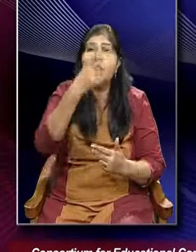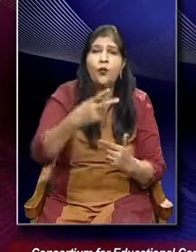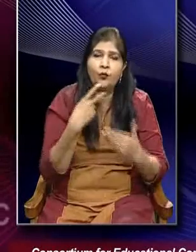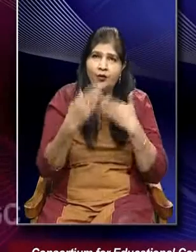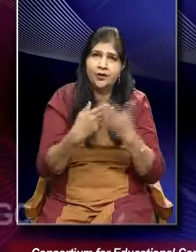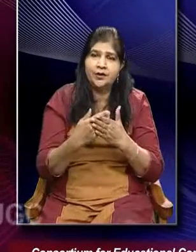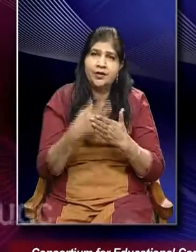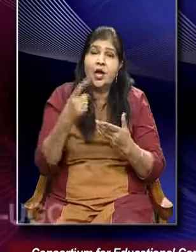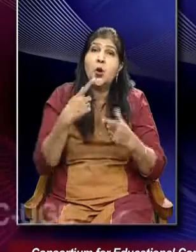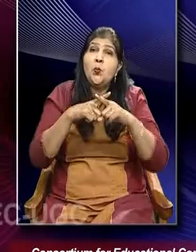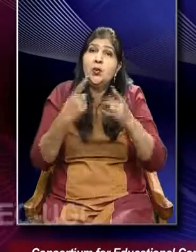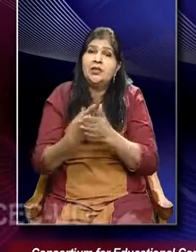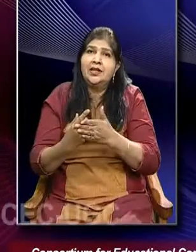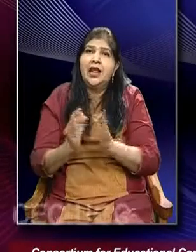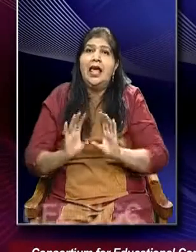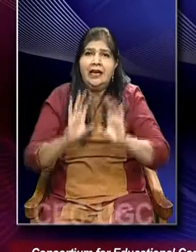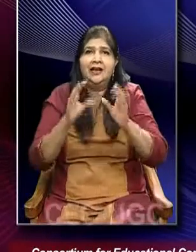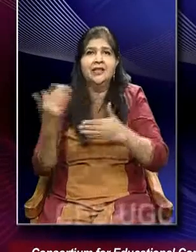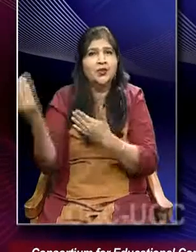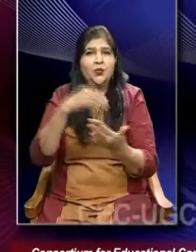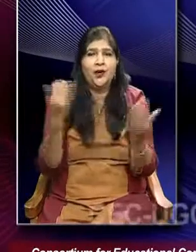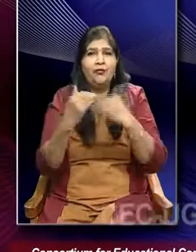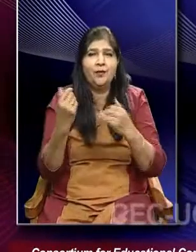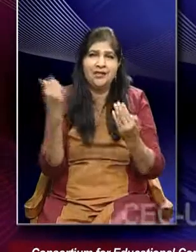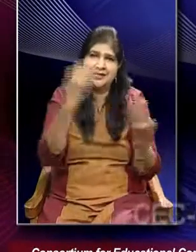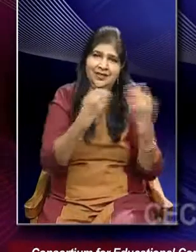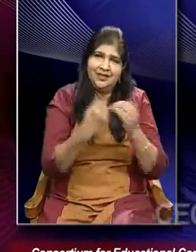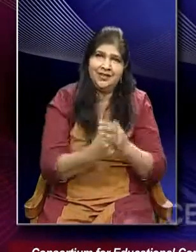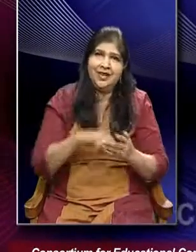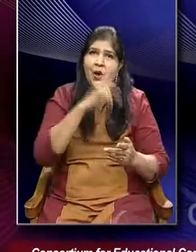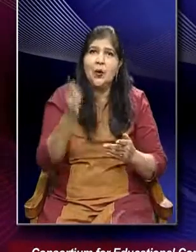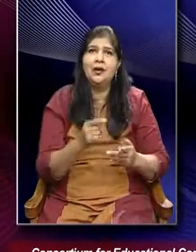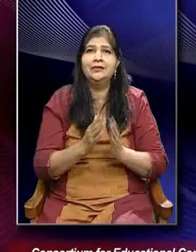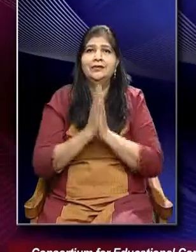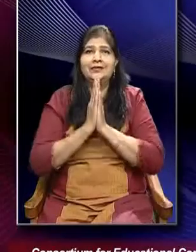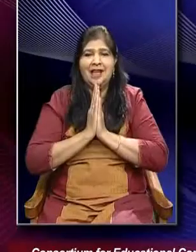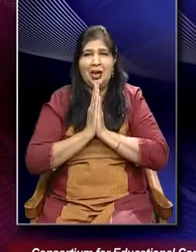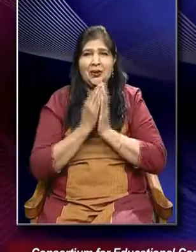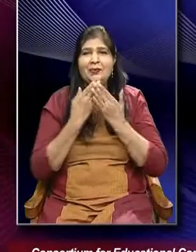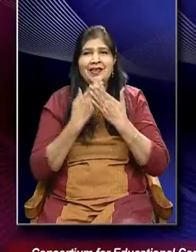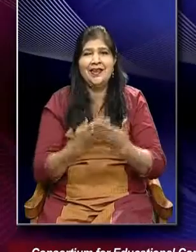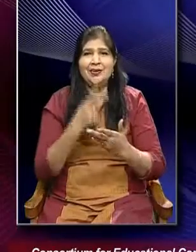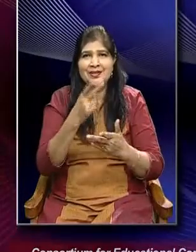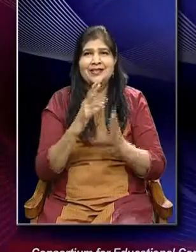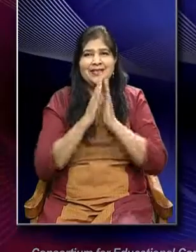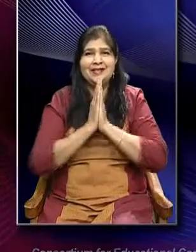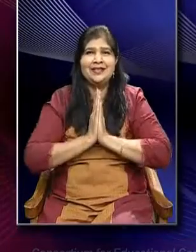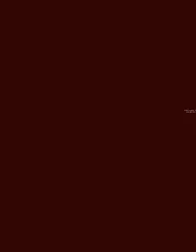to positive, encouraging feedback from you all. Thank you very much.